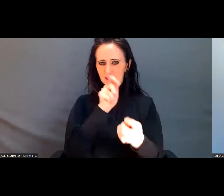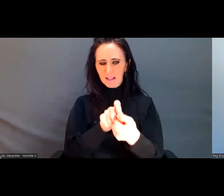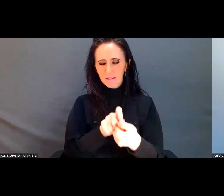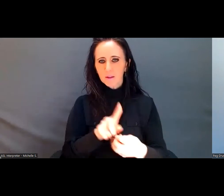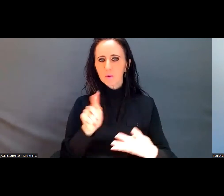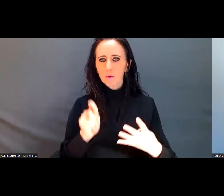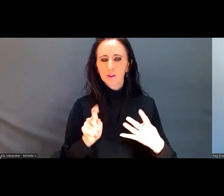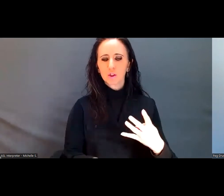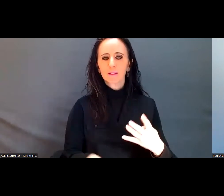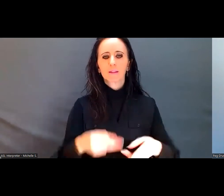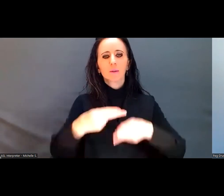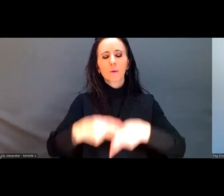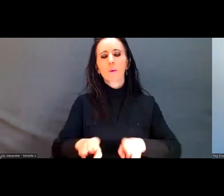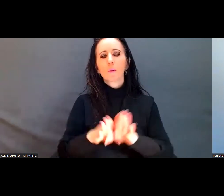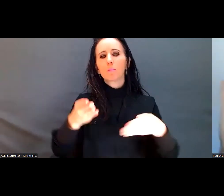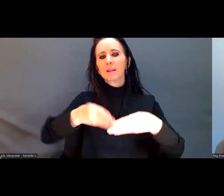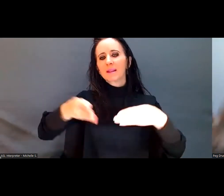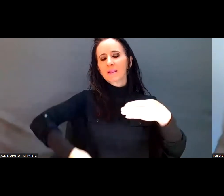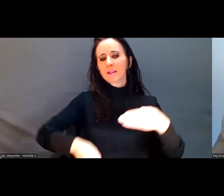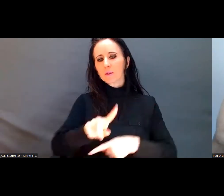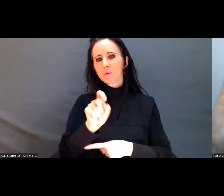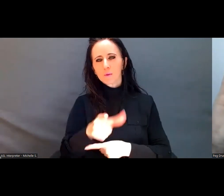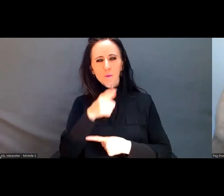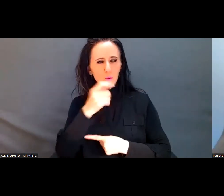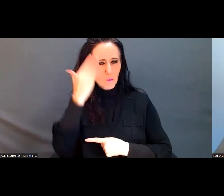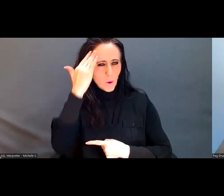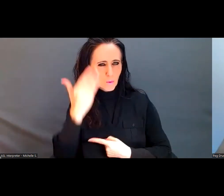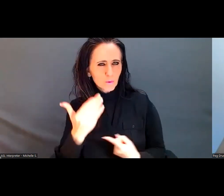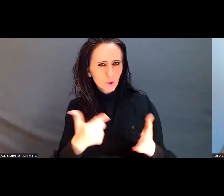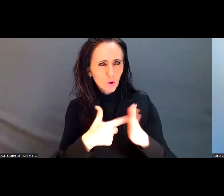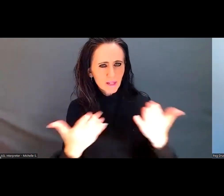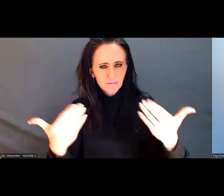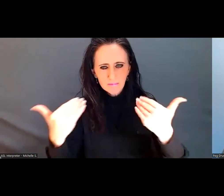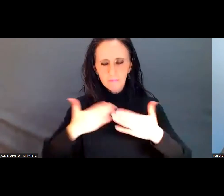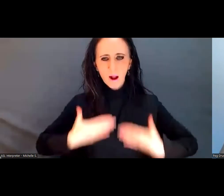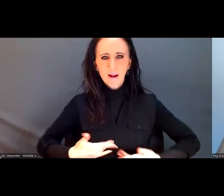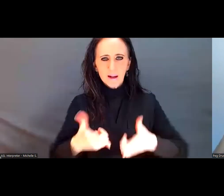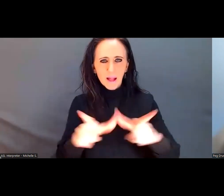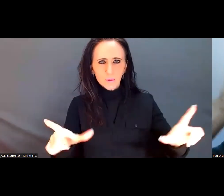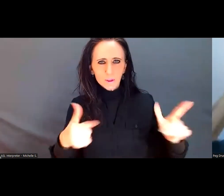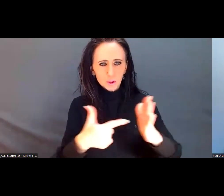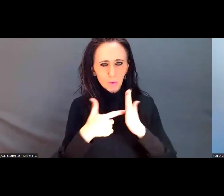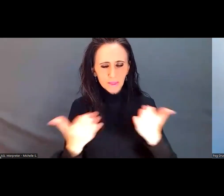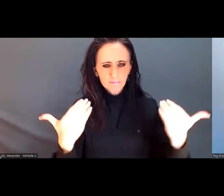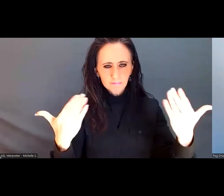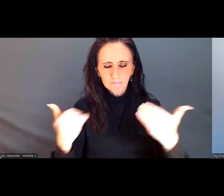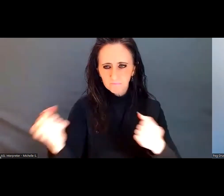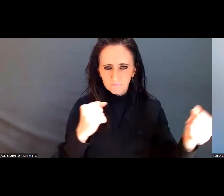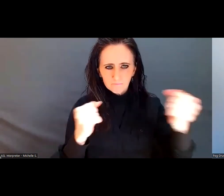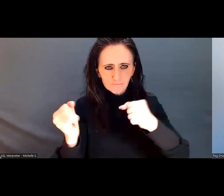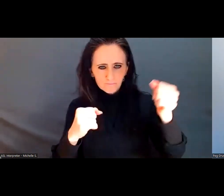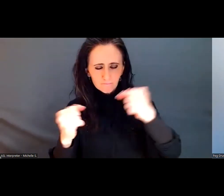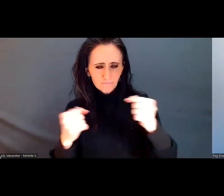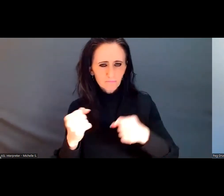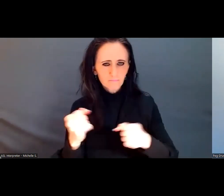questions. Who's heard of these before? Lean in, let me see you. Oh, yes, yes. A lot of you are familiar